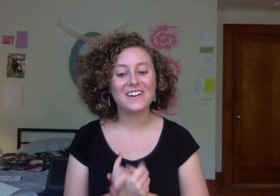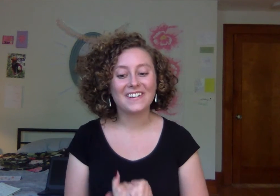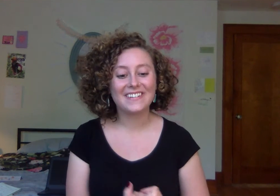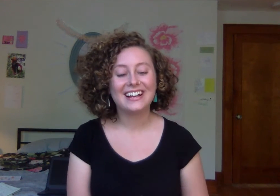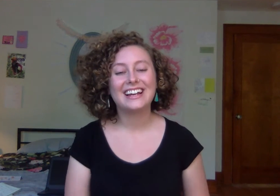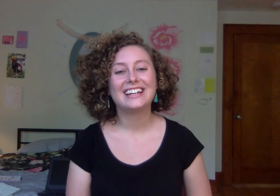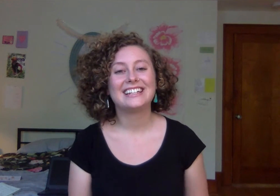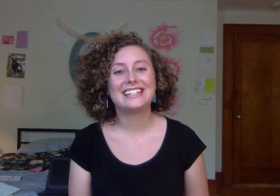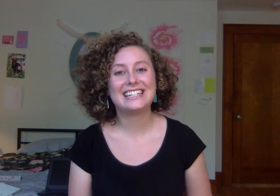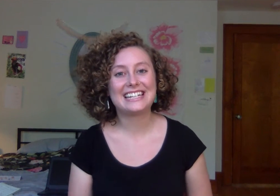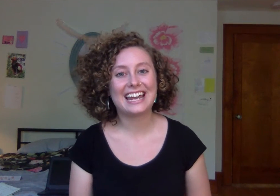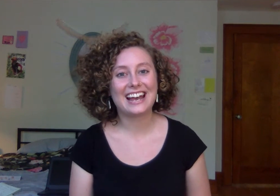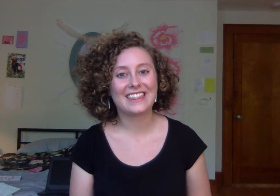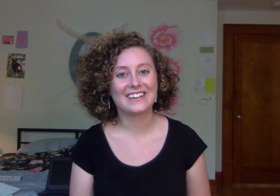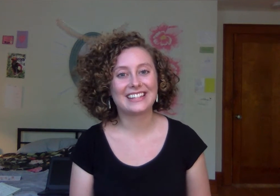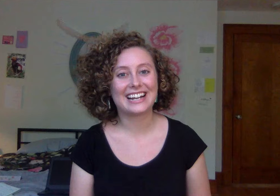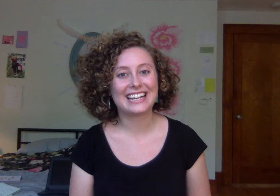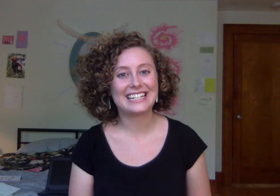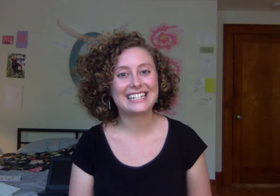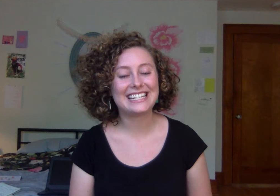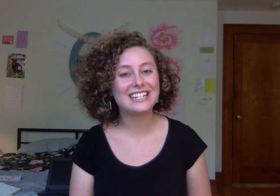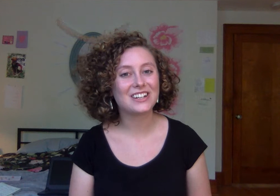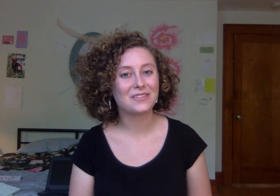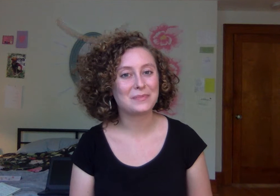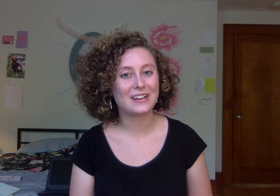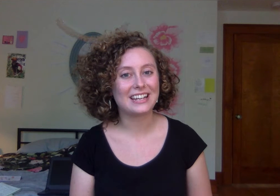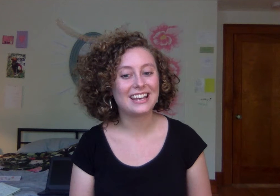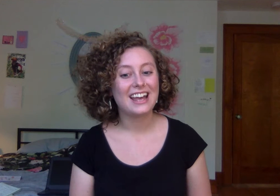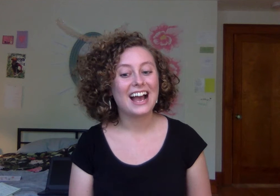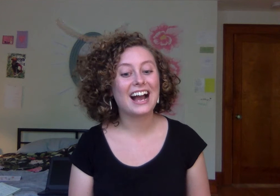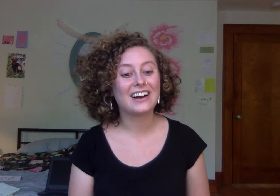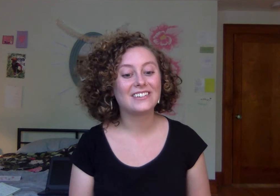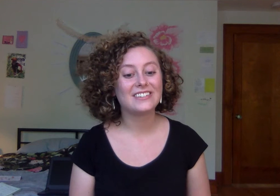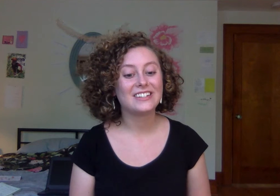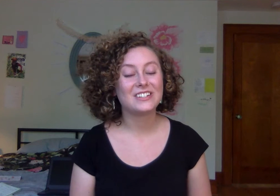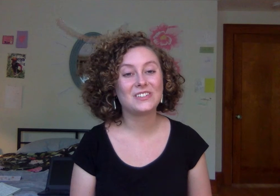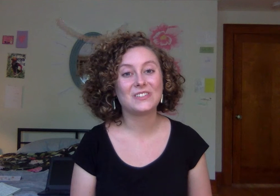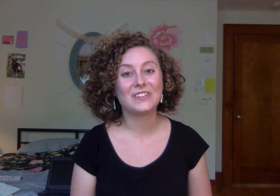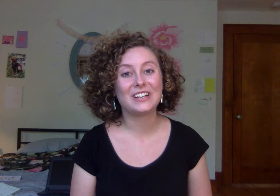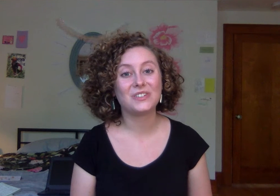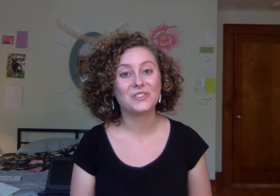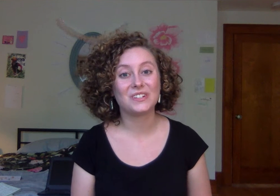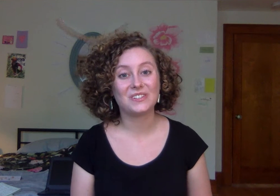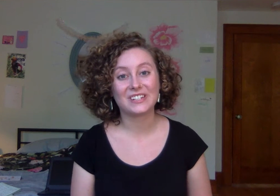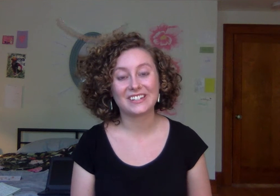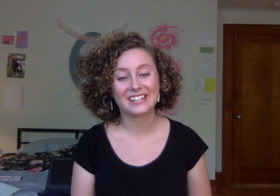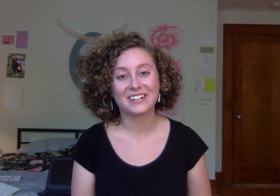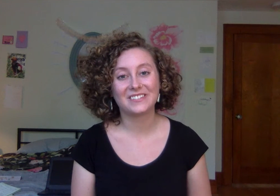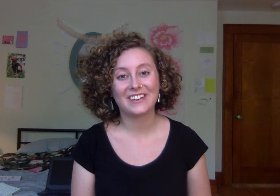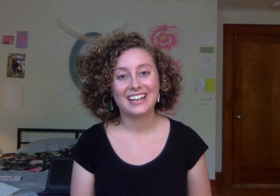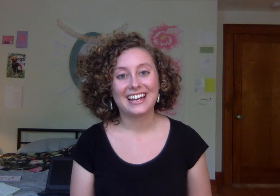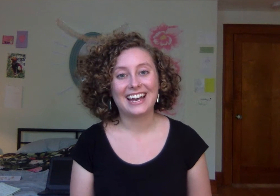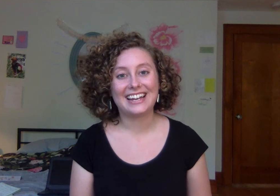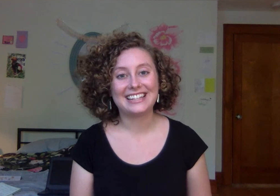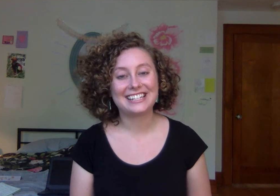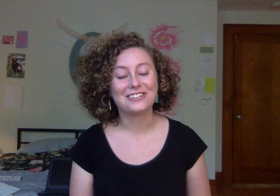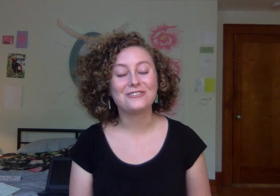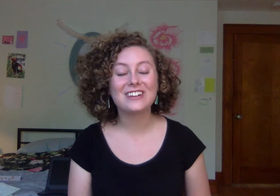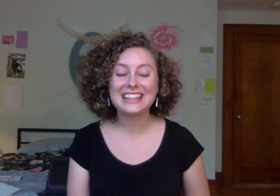So today I thought that I could teach everybody how to introduce yourself. And this is a great thing